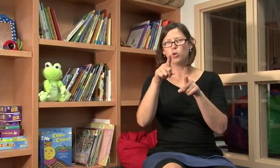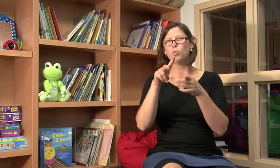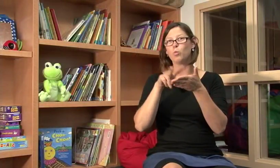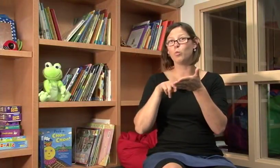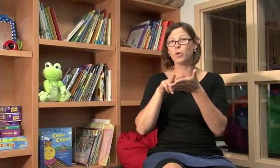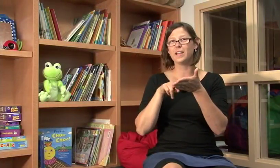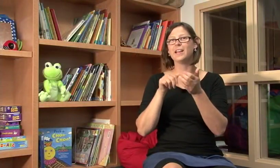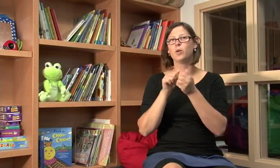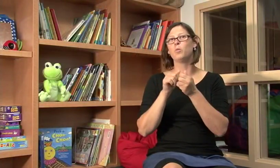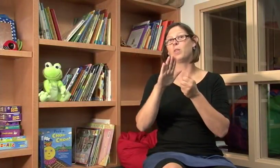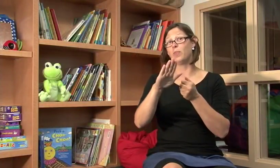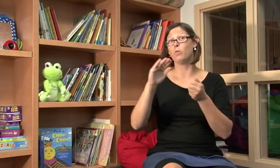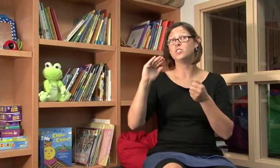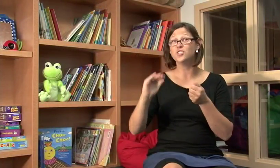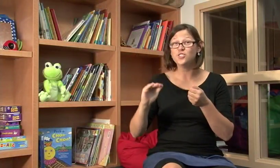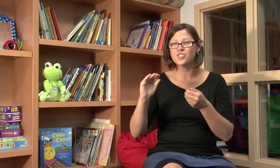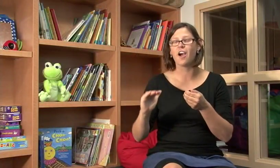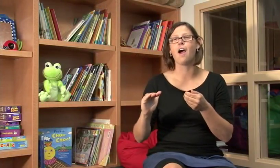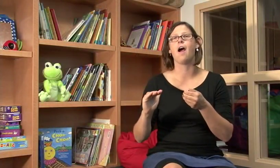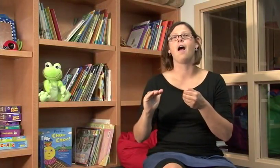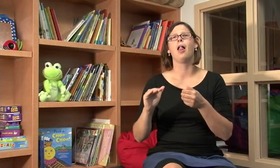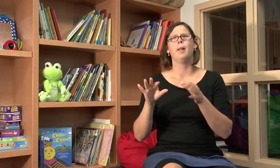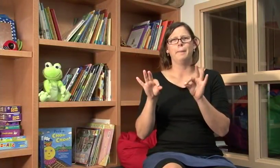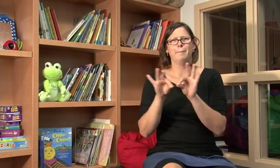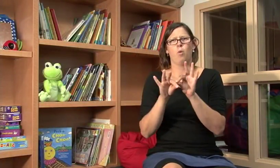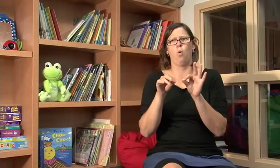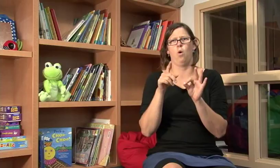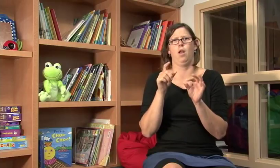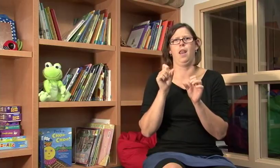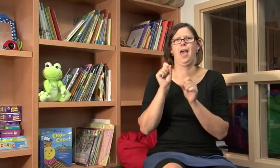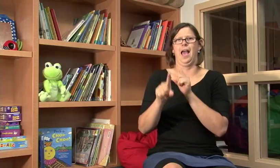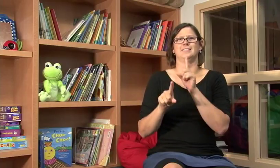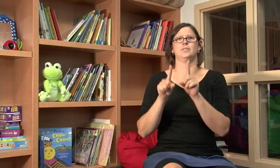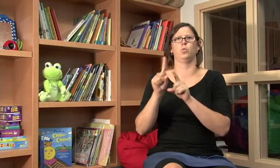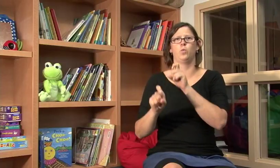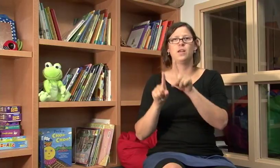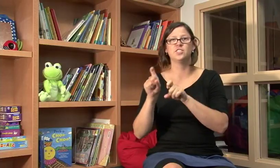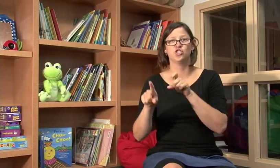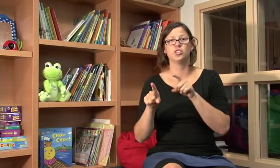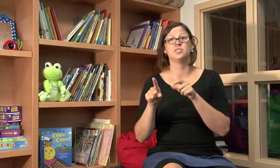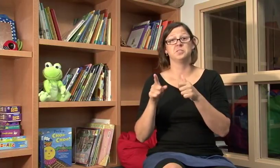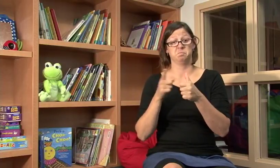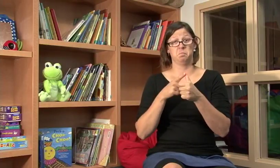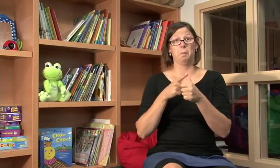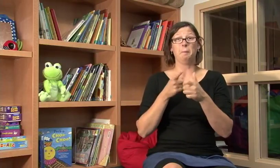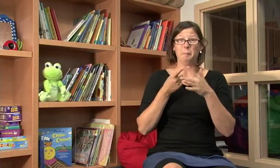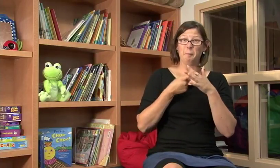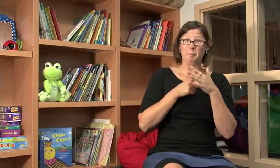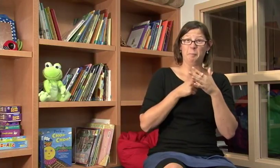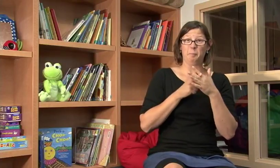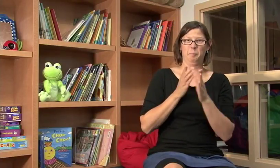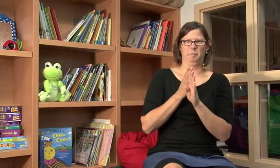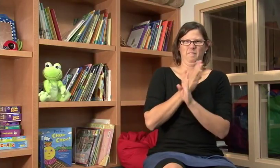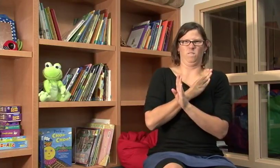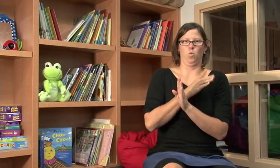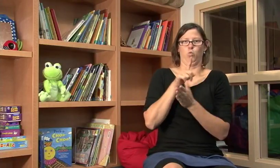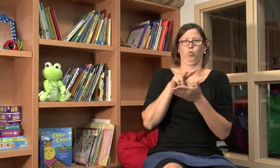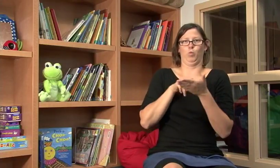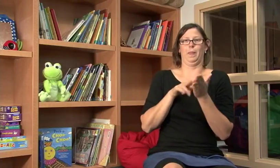While you're reading with your child, it's very important to ask questions before